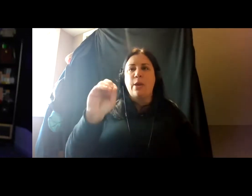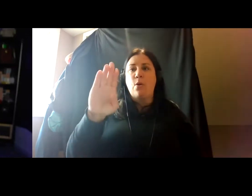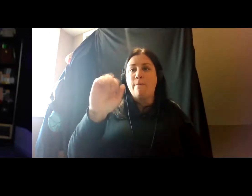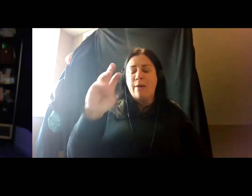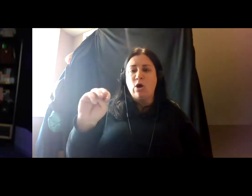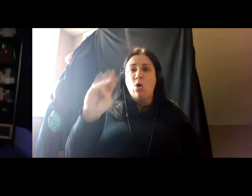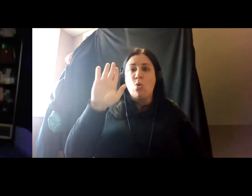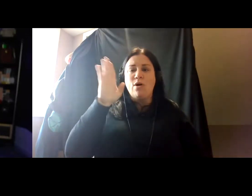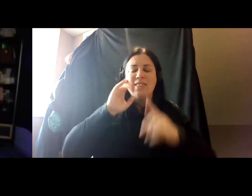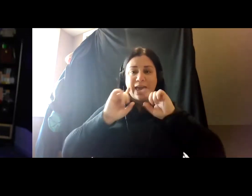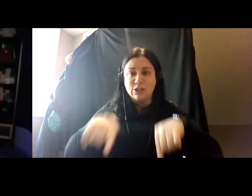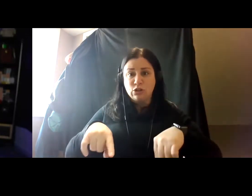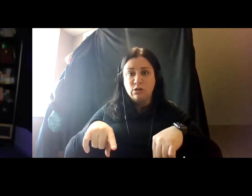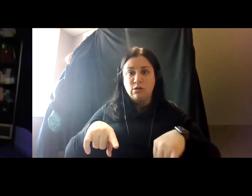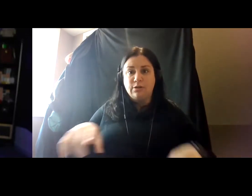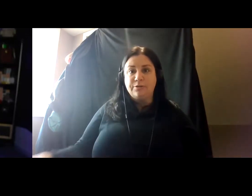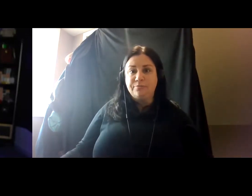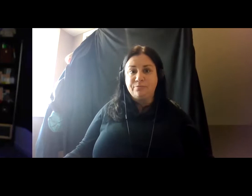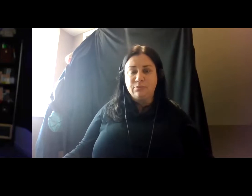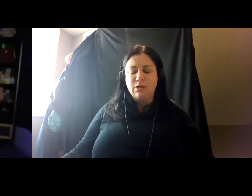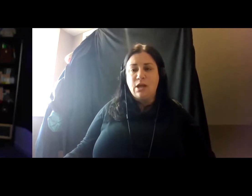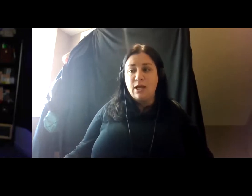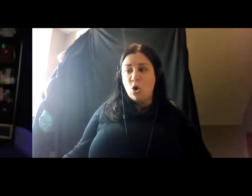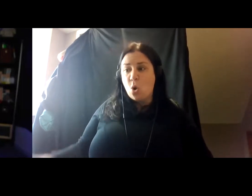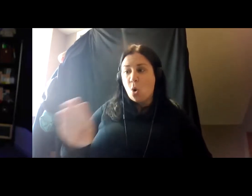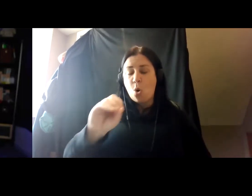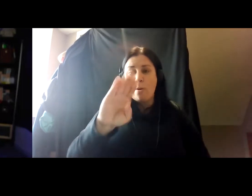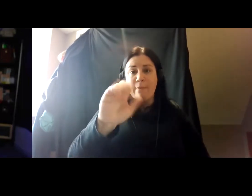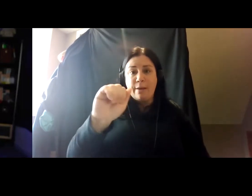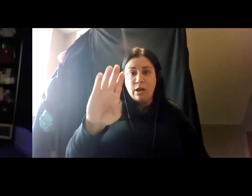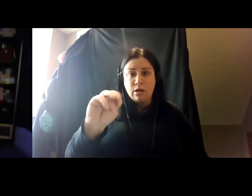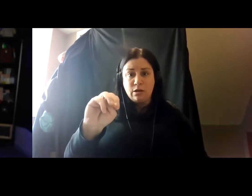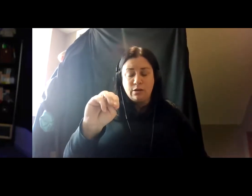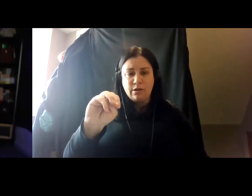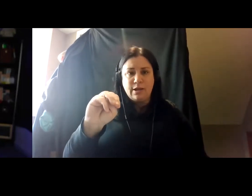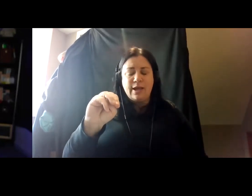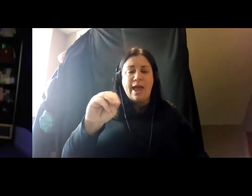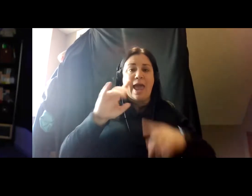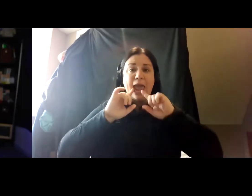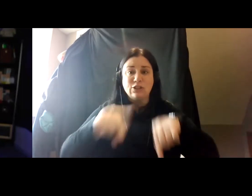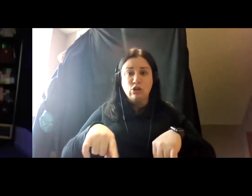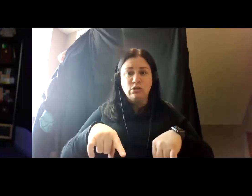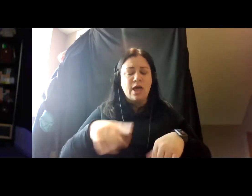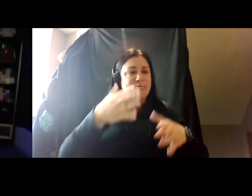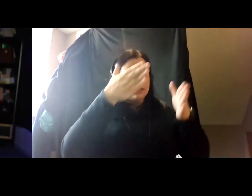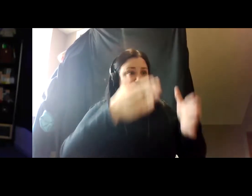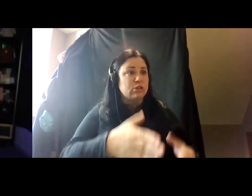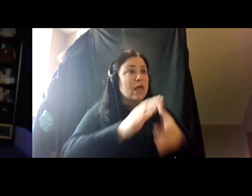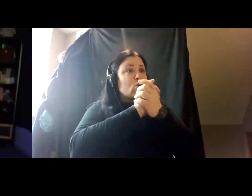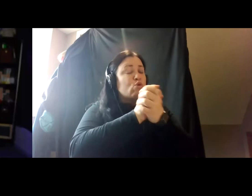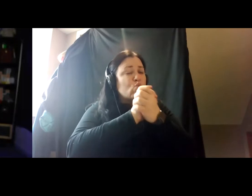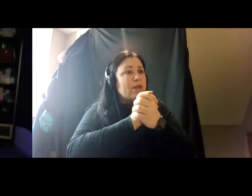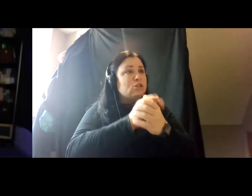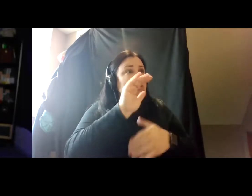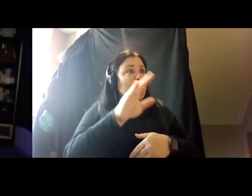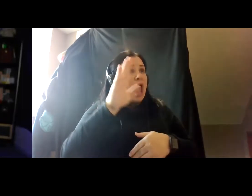rings, "Hello," that's my Obama voice. Obama picks up the phone, and this gentleman says, "Congratulations, bro. I